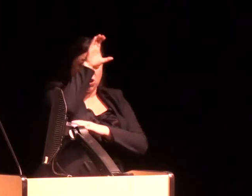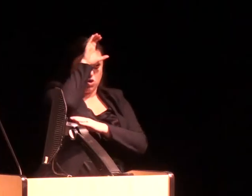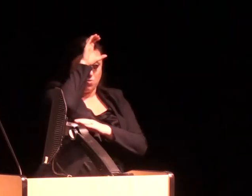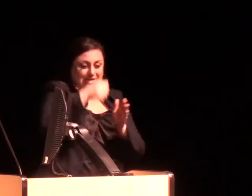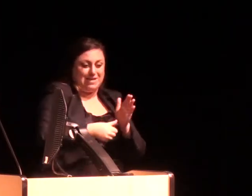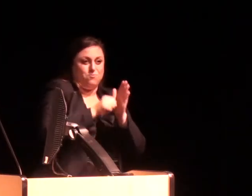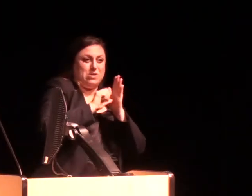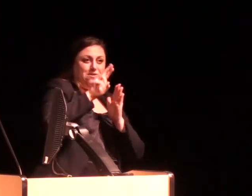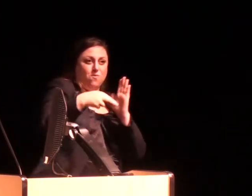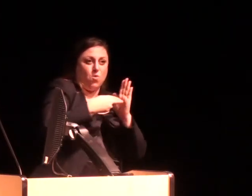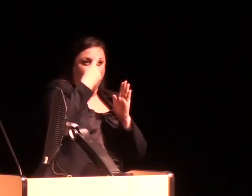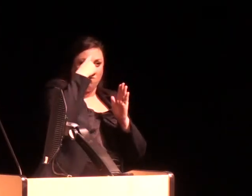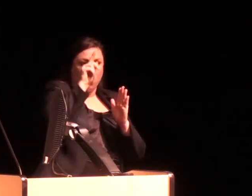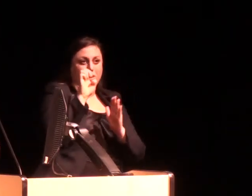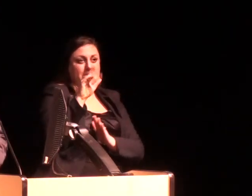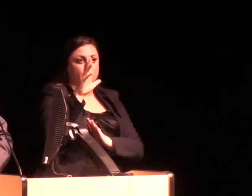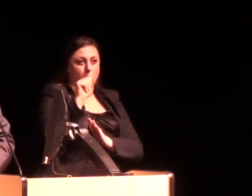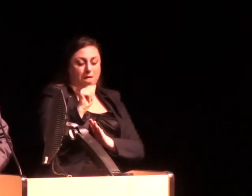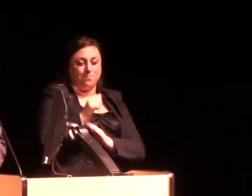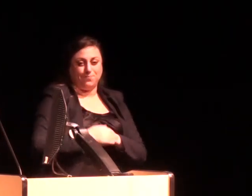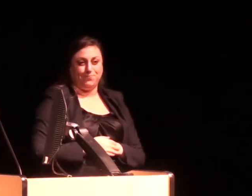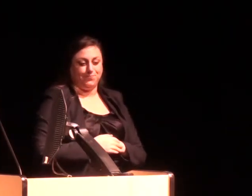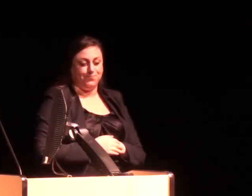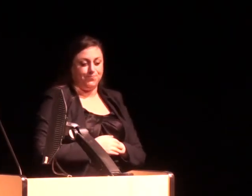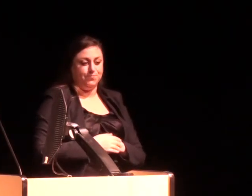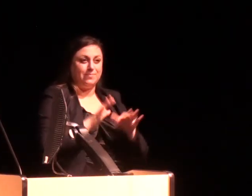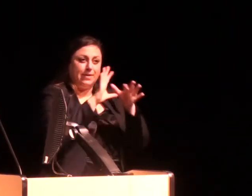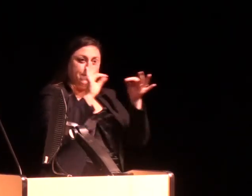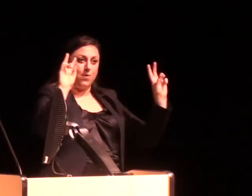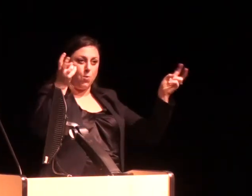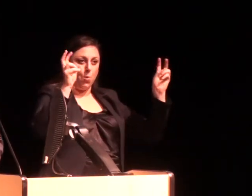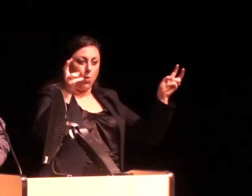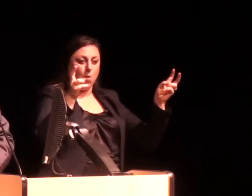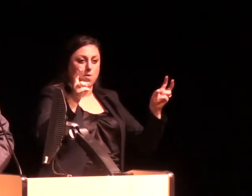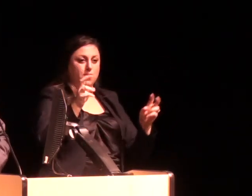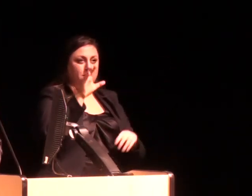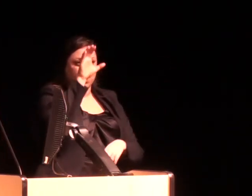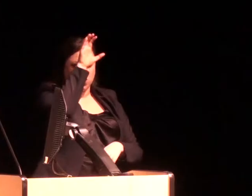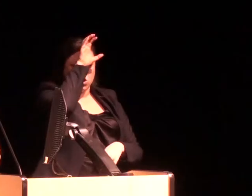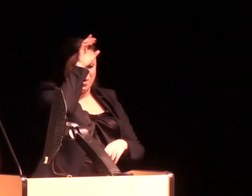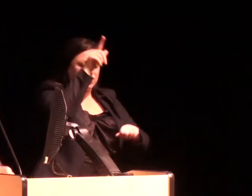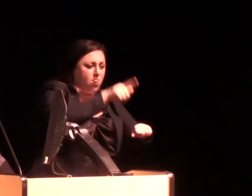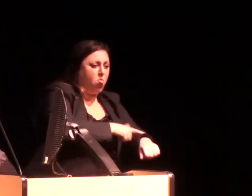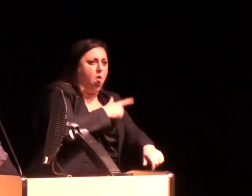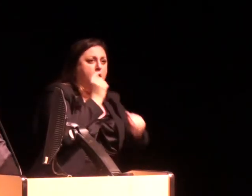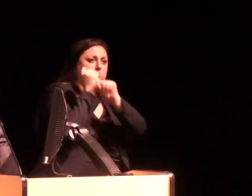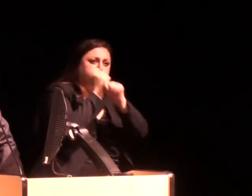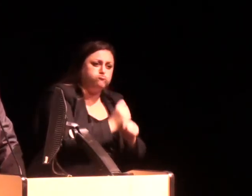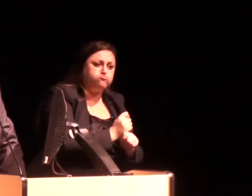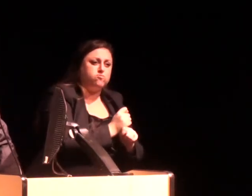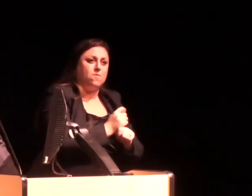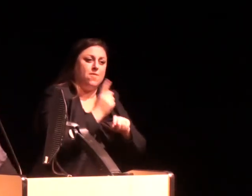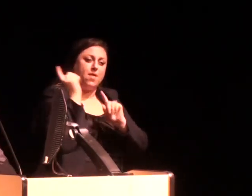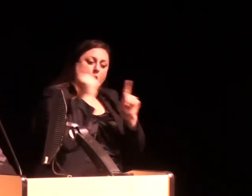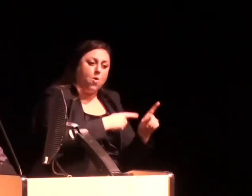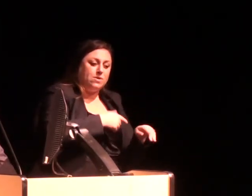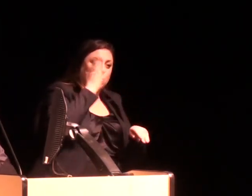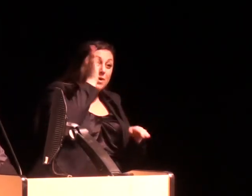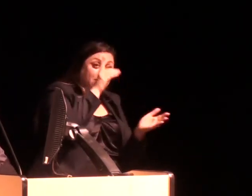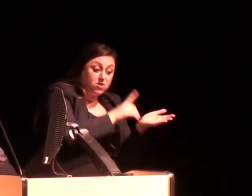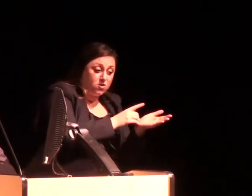Ebola. And they say, Cuba has a long tradition of dispatching doctors and nurses to disaster areas abroad. In